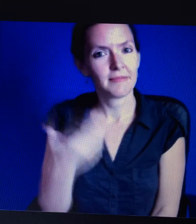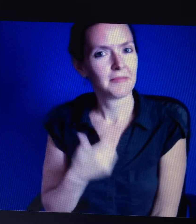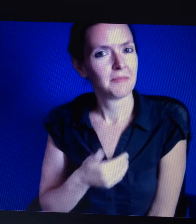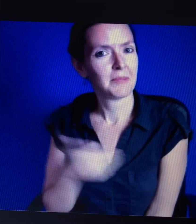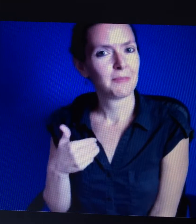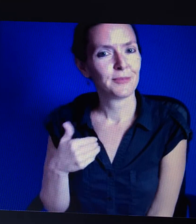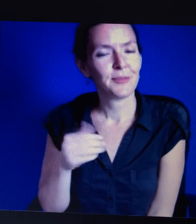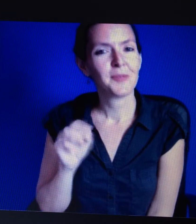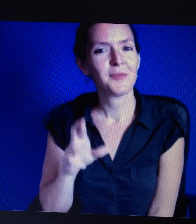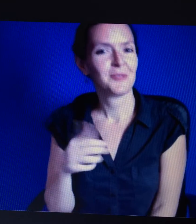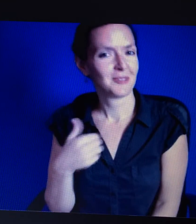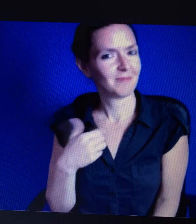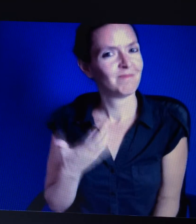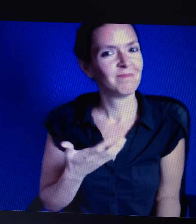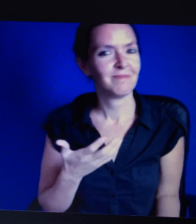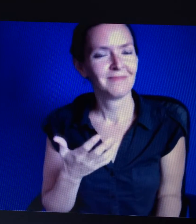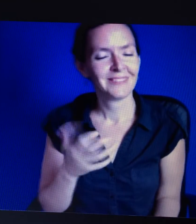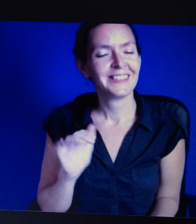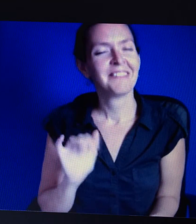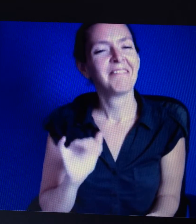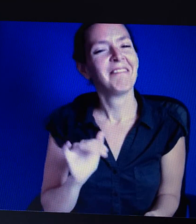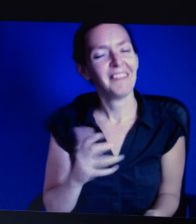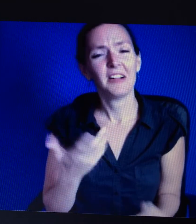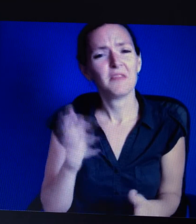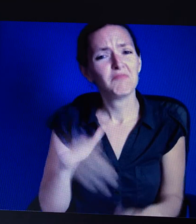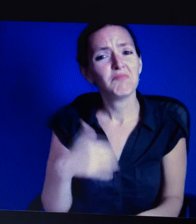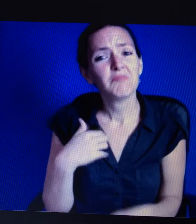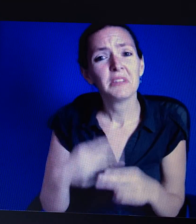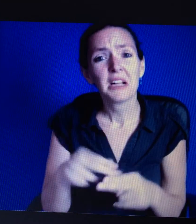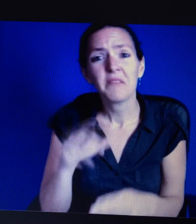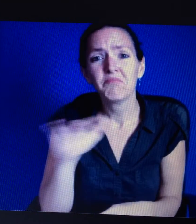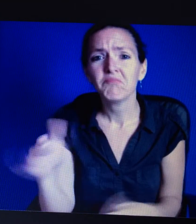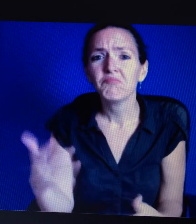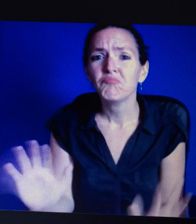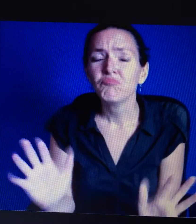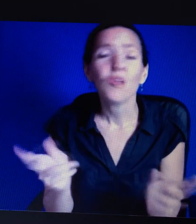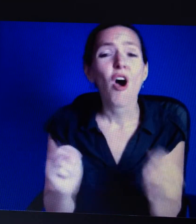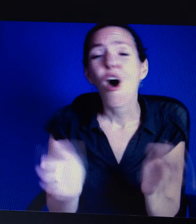if people come up to you and they're like, oh, my name is name sign. This is my name sign.